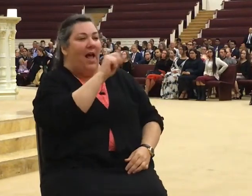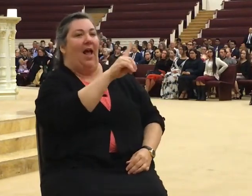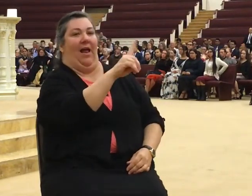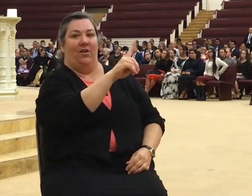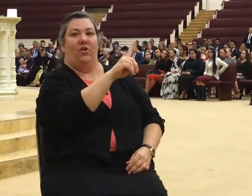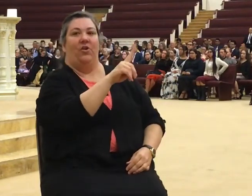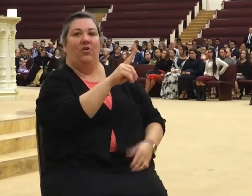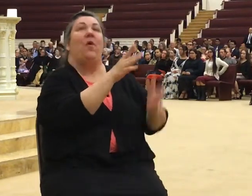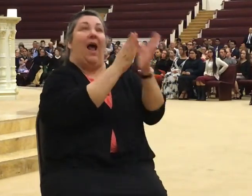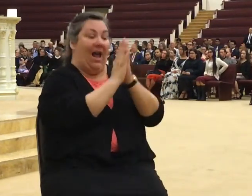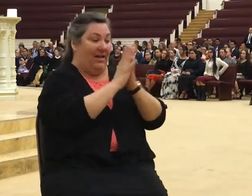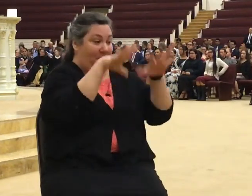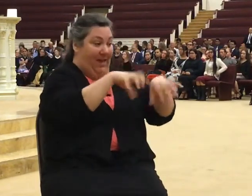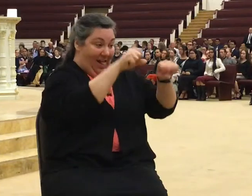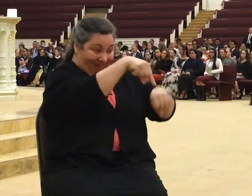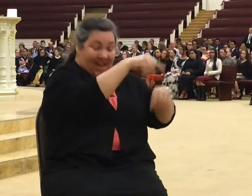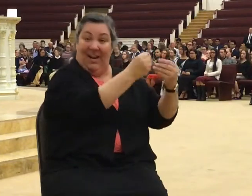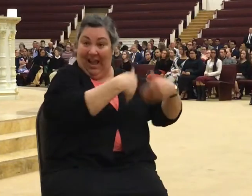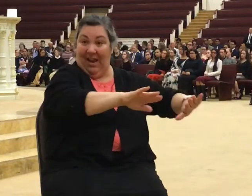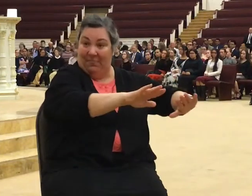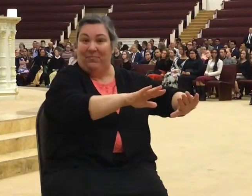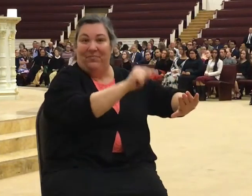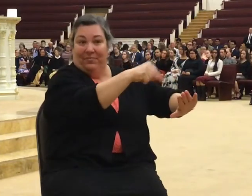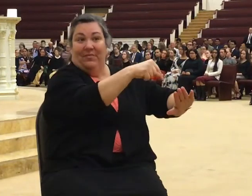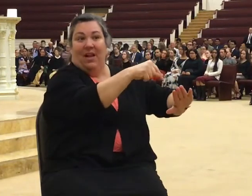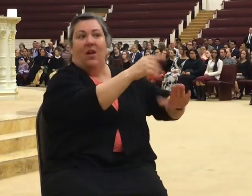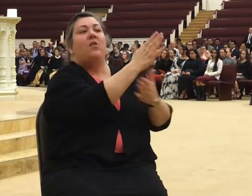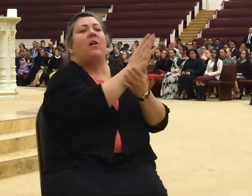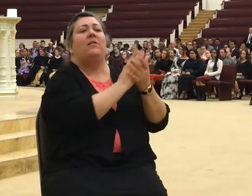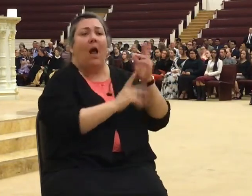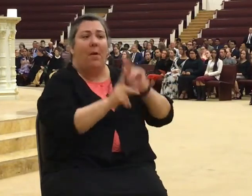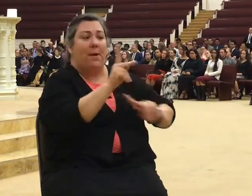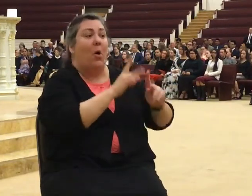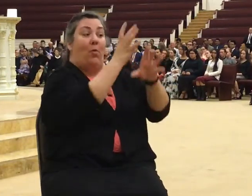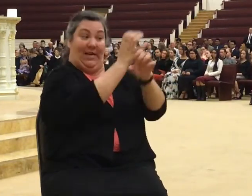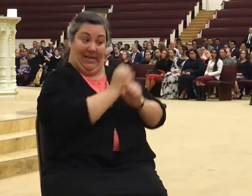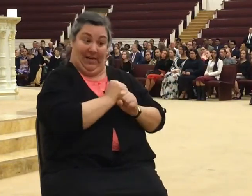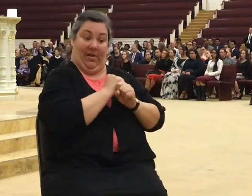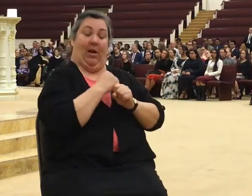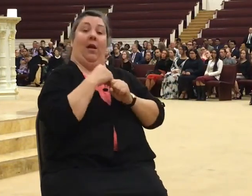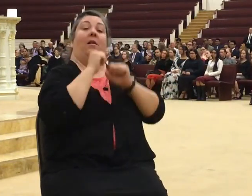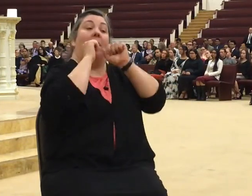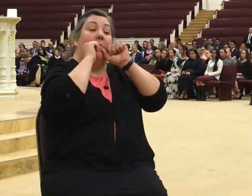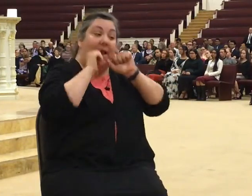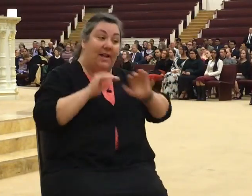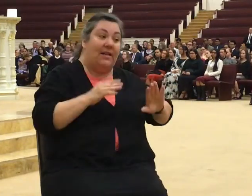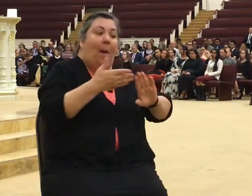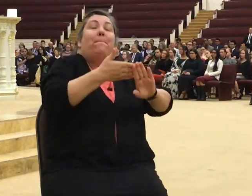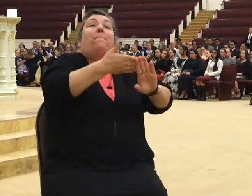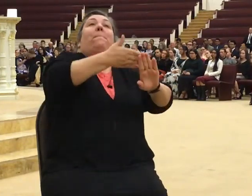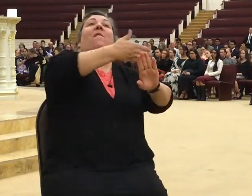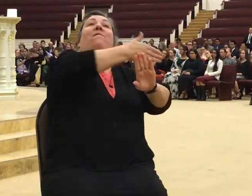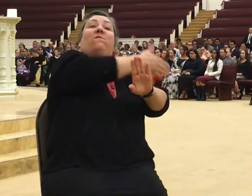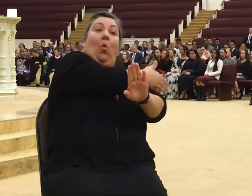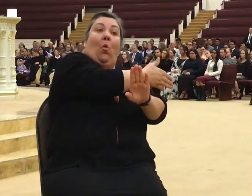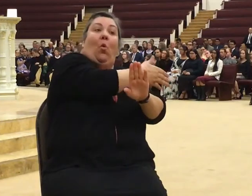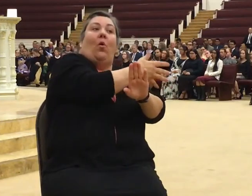of the Jordan. There were some people that had received their inheritance before the rest of